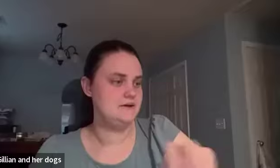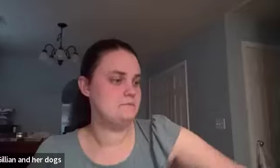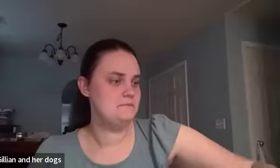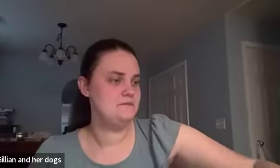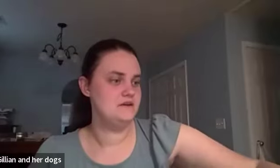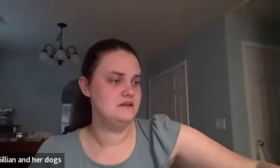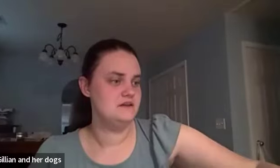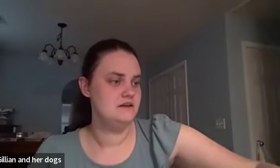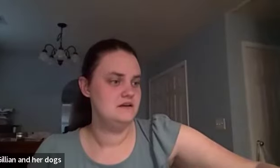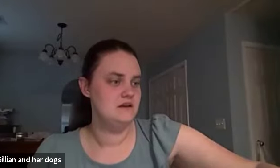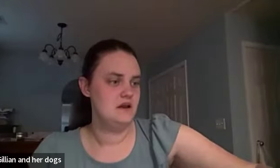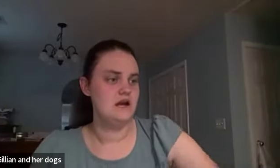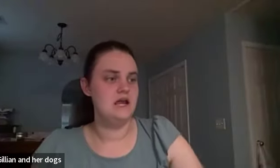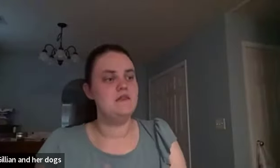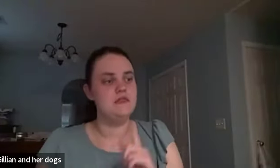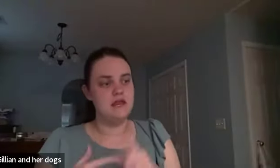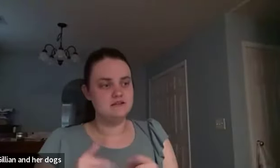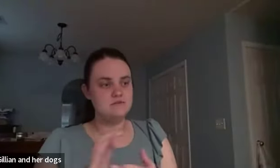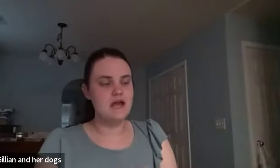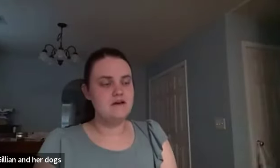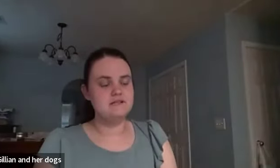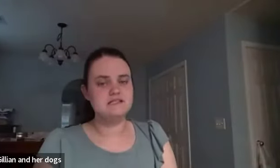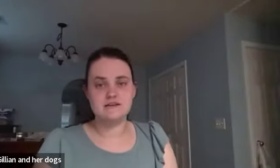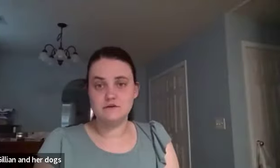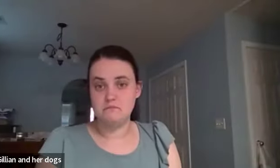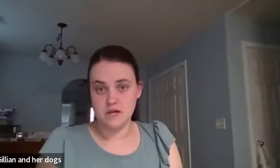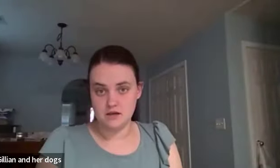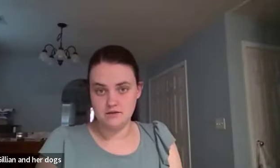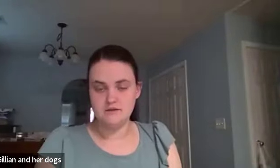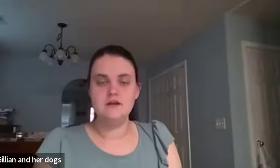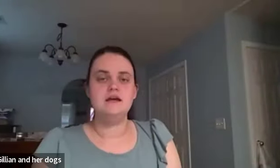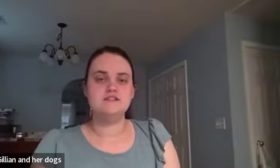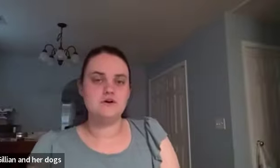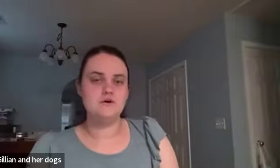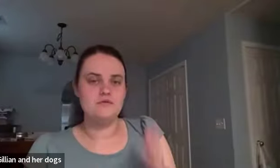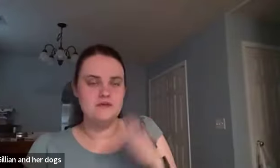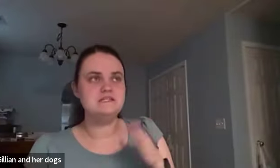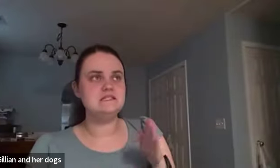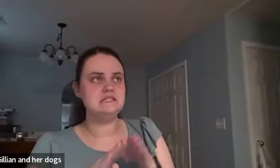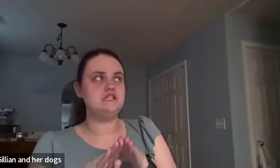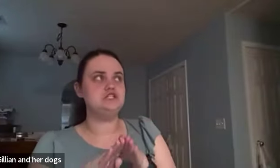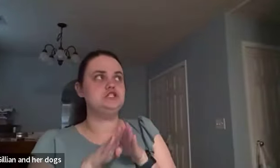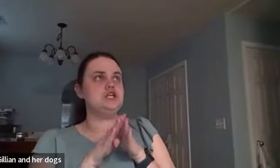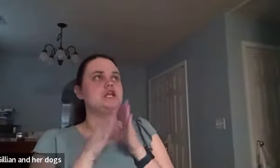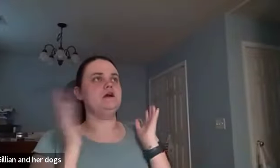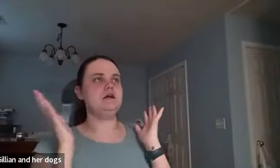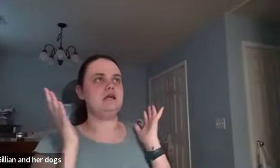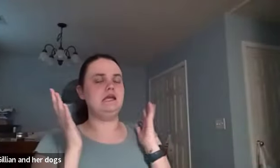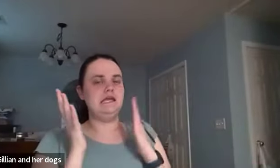Snake. Good. All right. The next one we have is the sign for bug. And so this is the generic